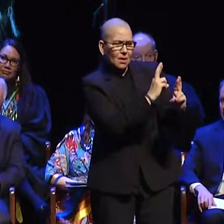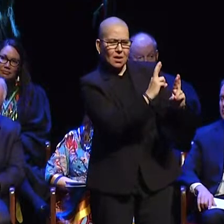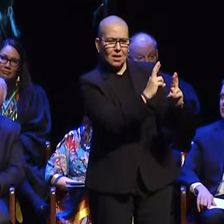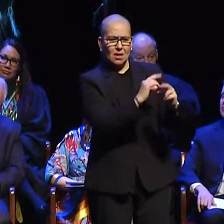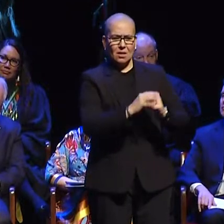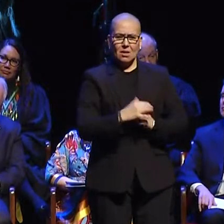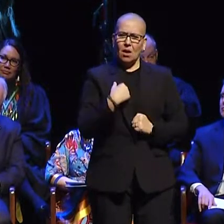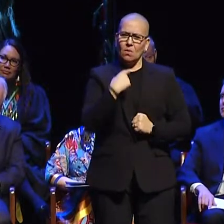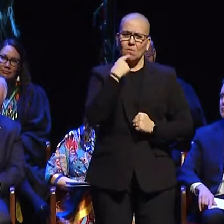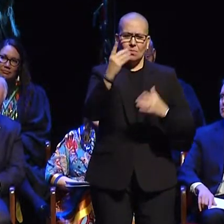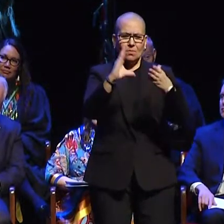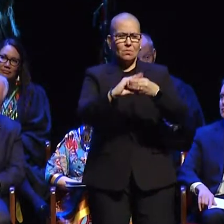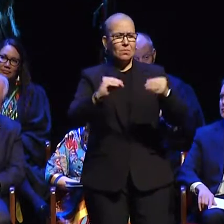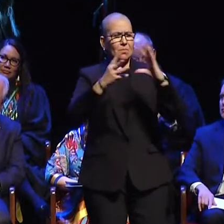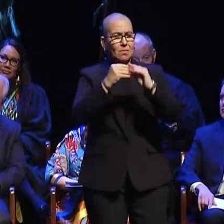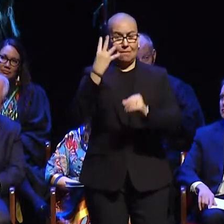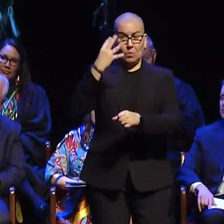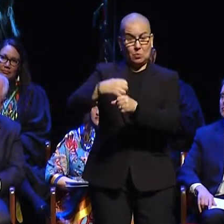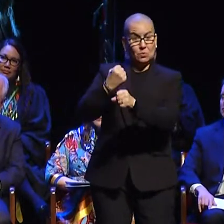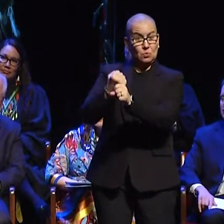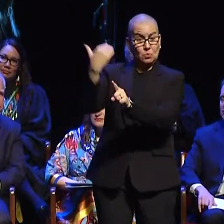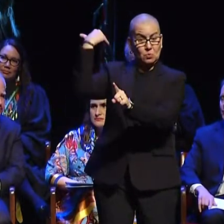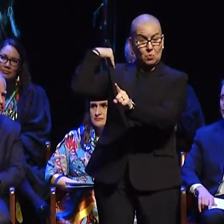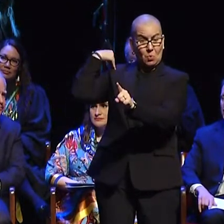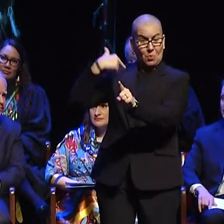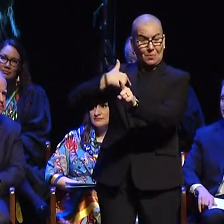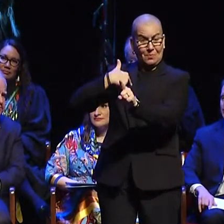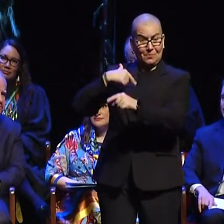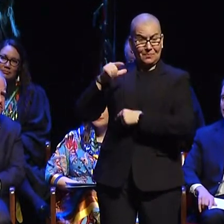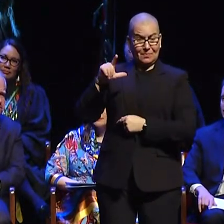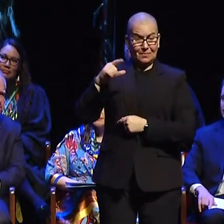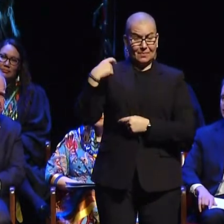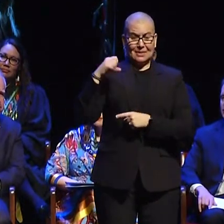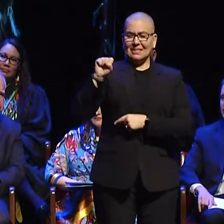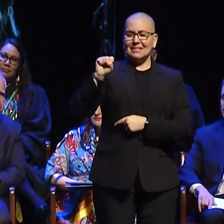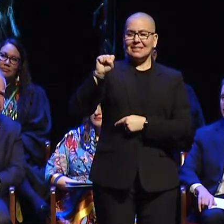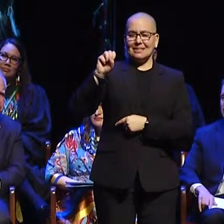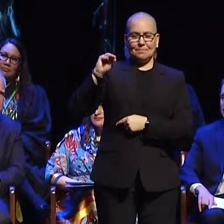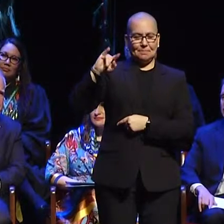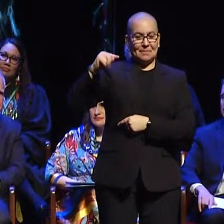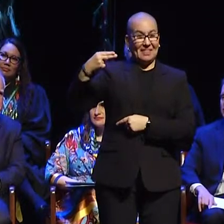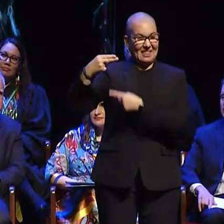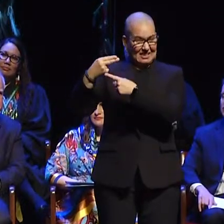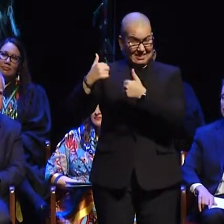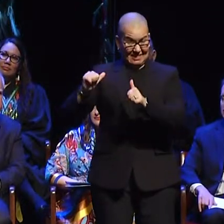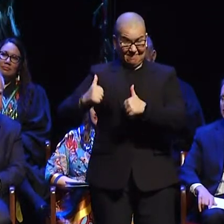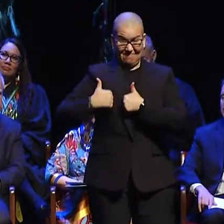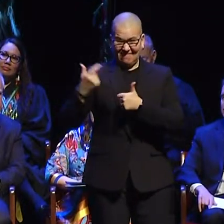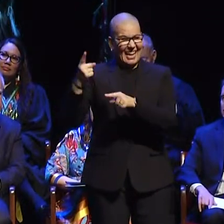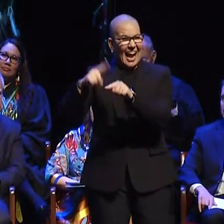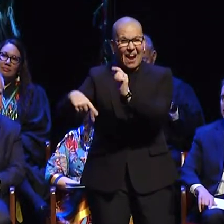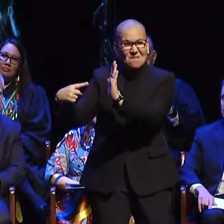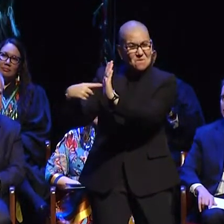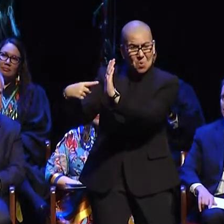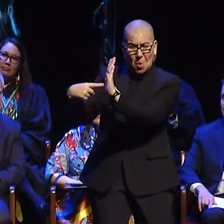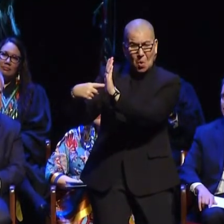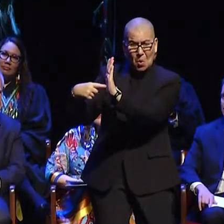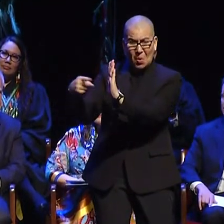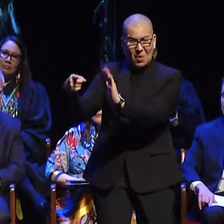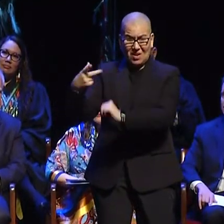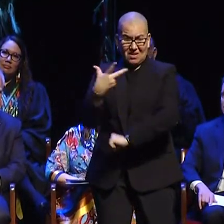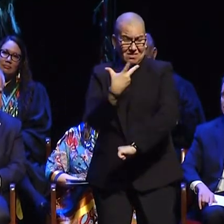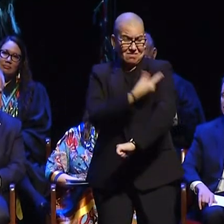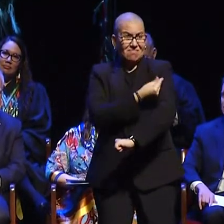how Alex Smith lost his life because he couldn't afford his insulin. In fact, because he couldn't afford his